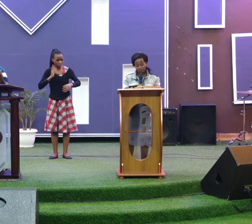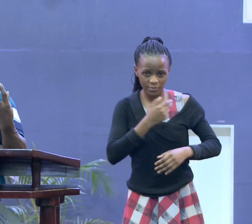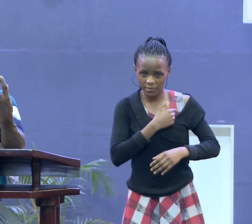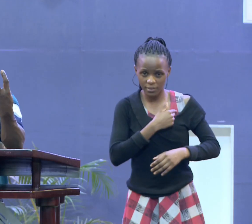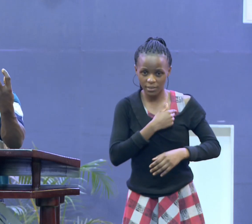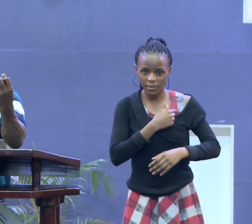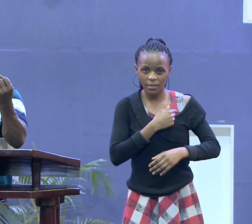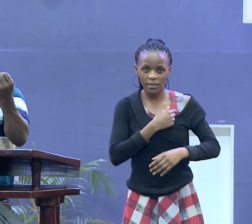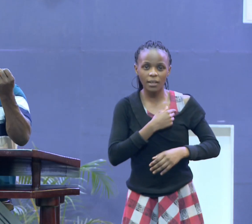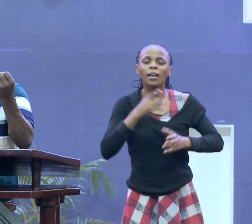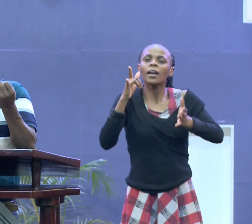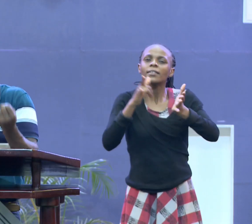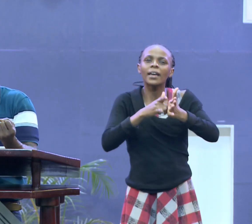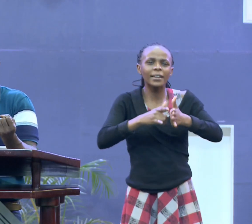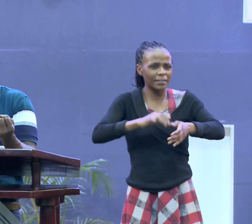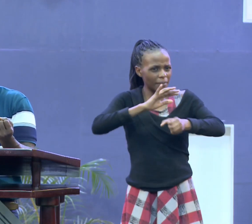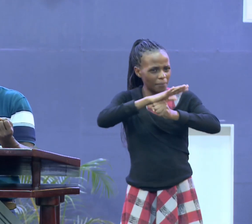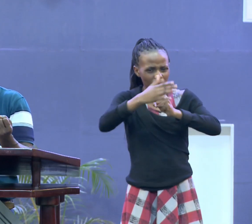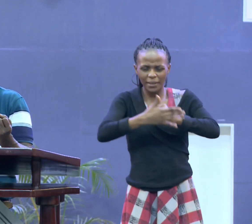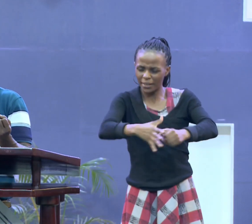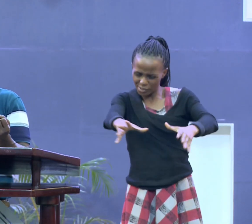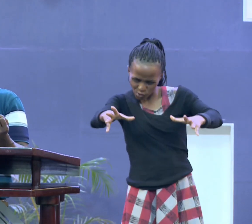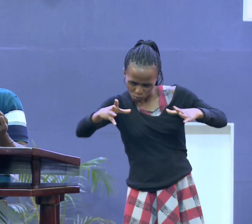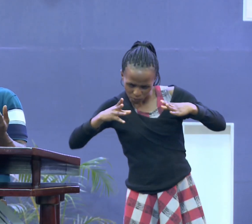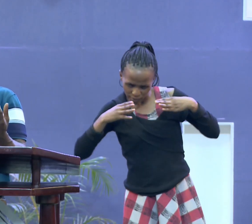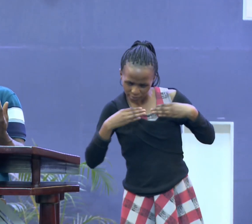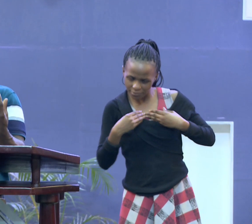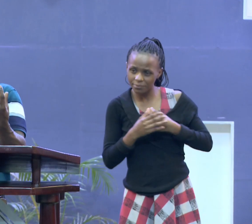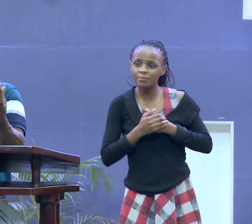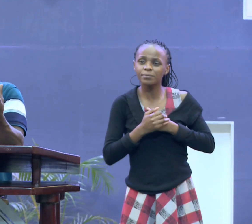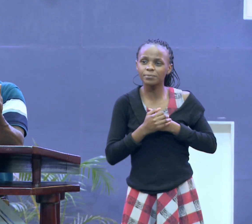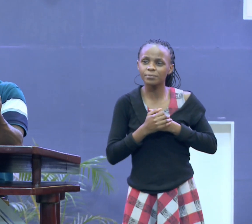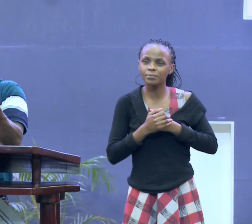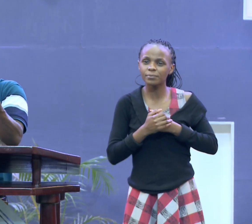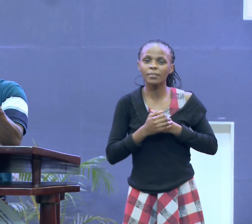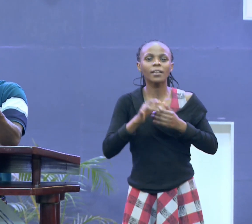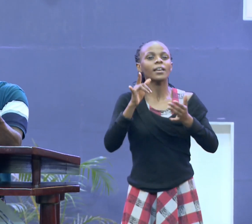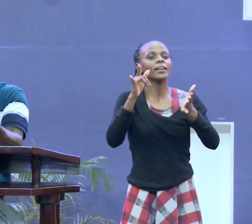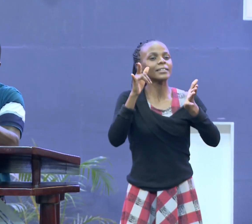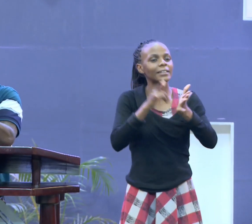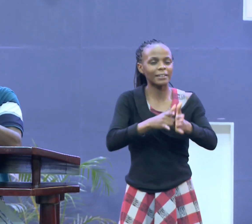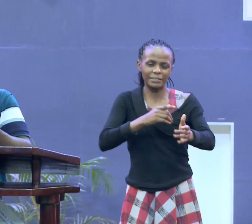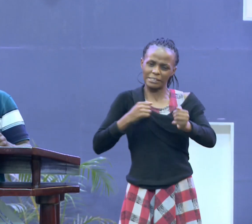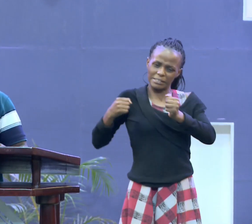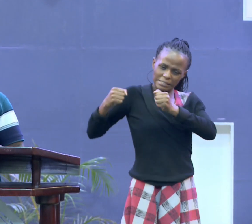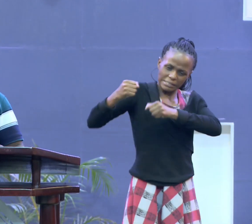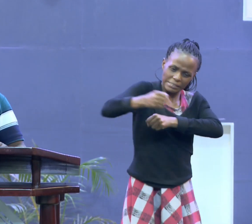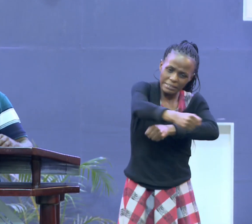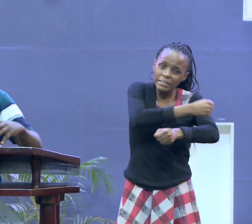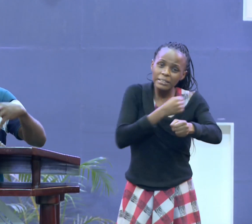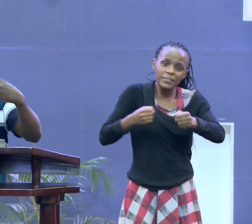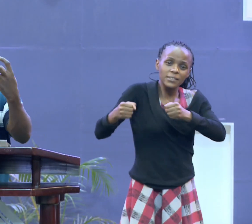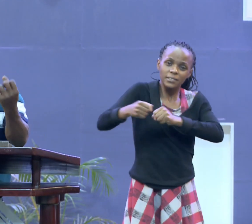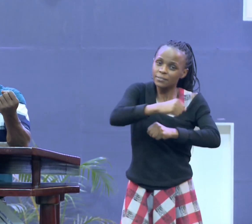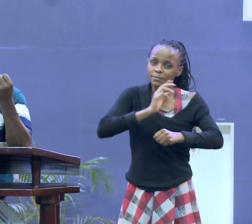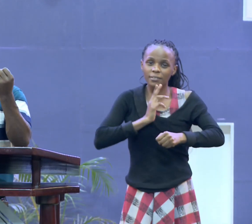behalf. Ebyatuwa conformity. That gave us that conformity. Ebyatusiba emiguwa. That bound us with